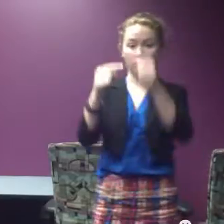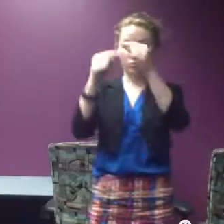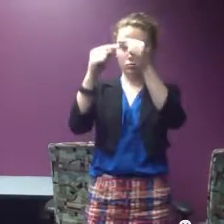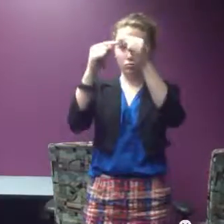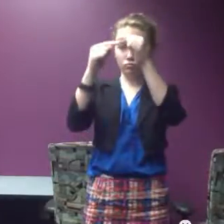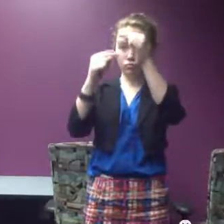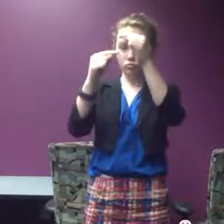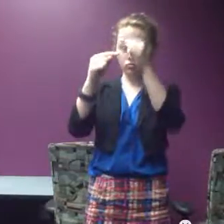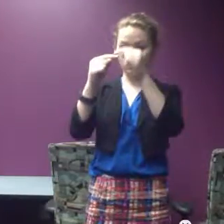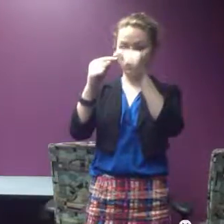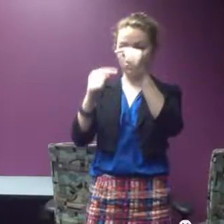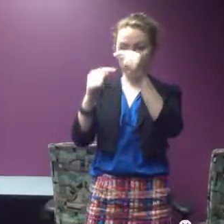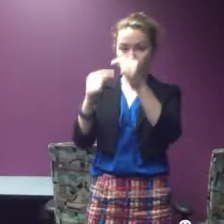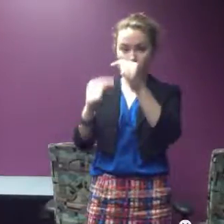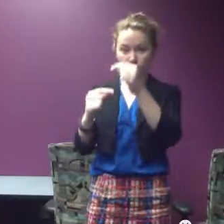10.